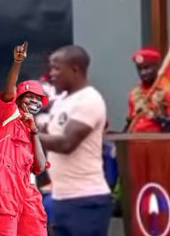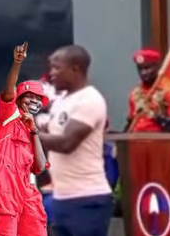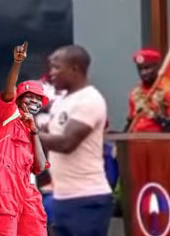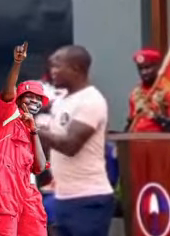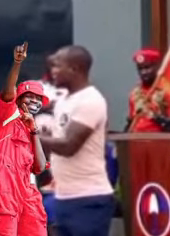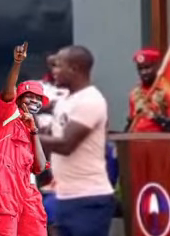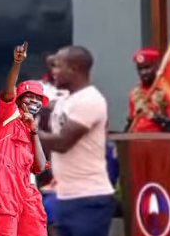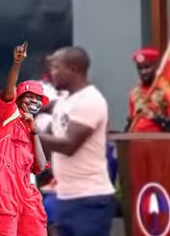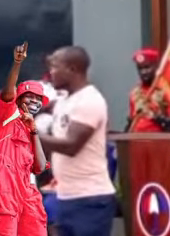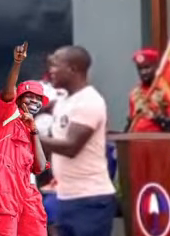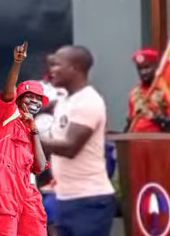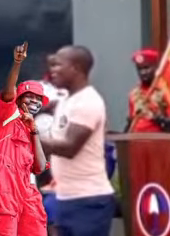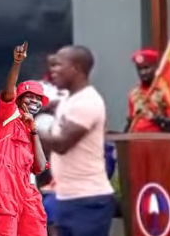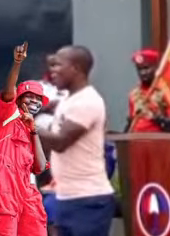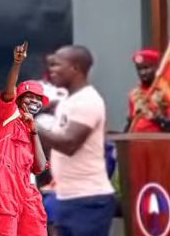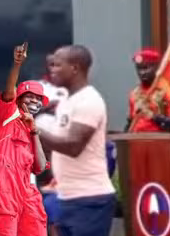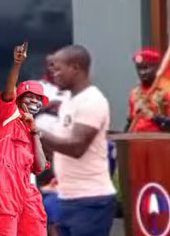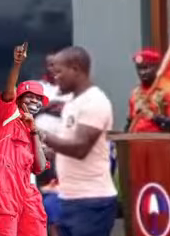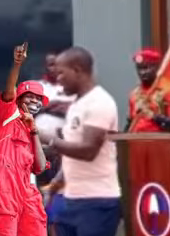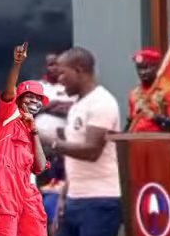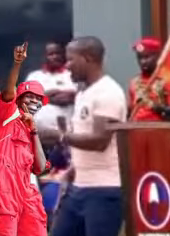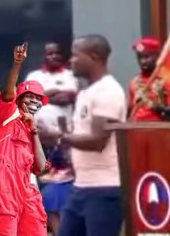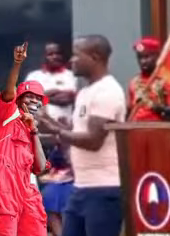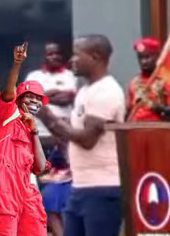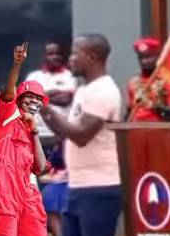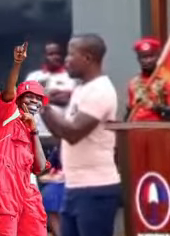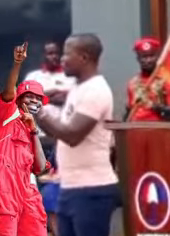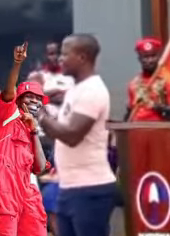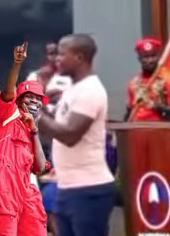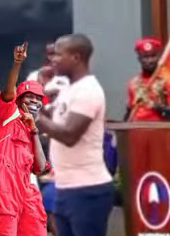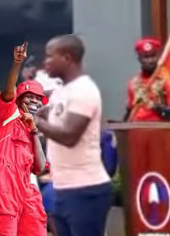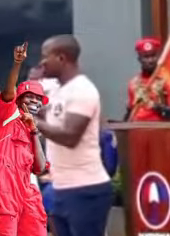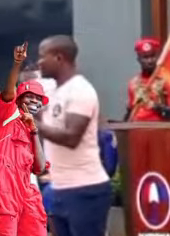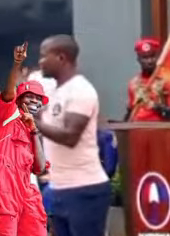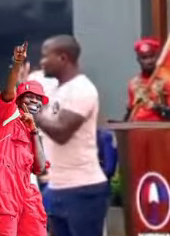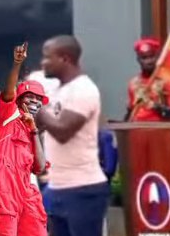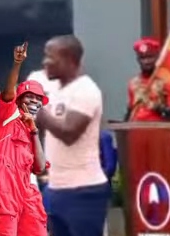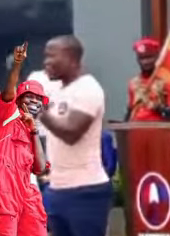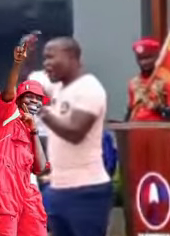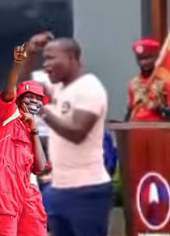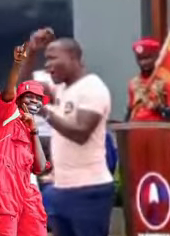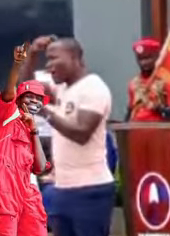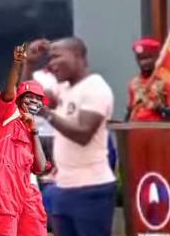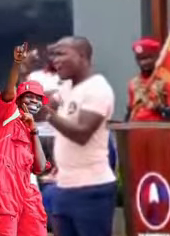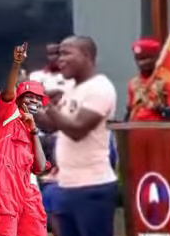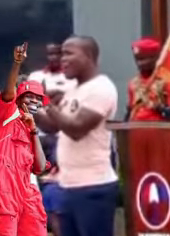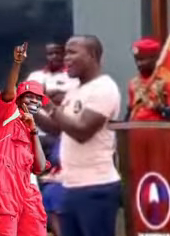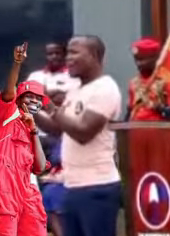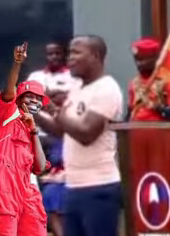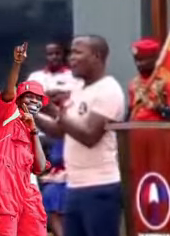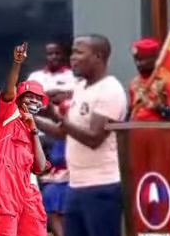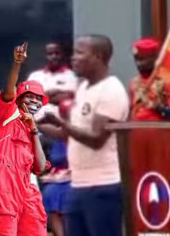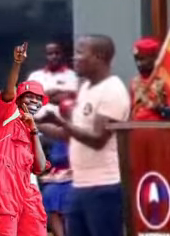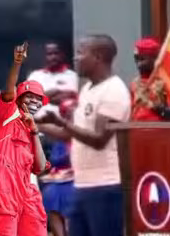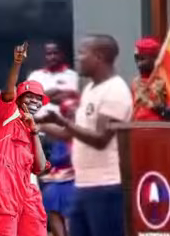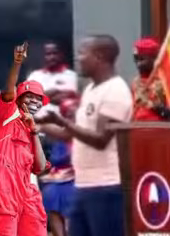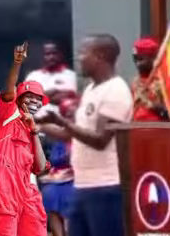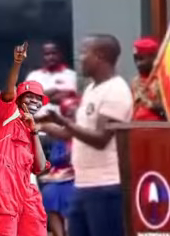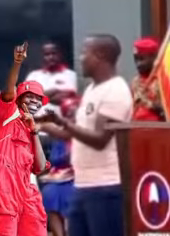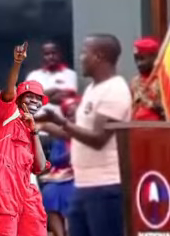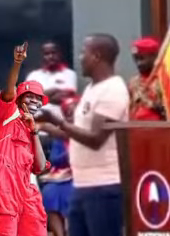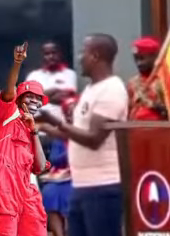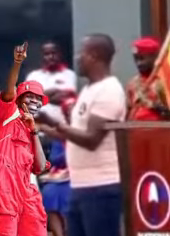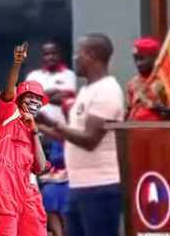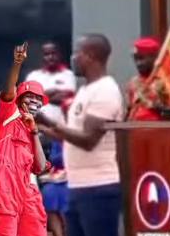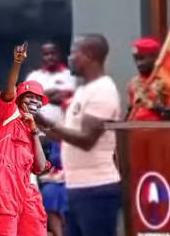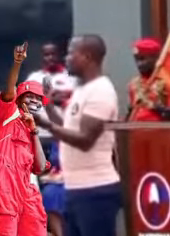of them have lost their limbs, some have lost their eyes, some are now mentally challenged. I mean, Eddie Mutwe cannot claim to have